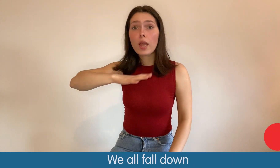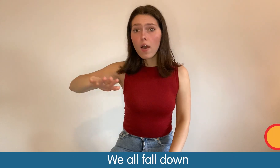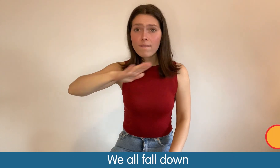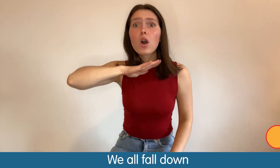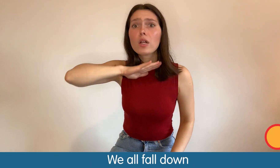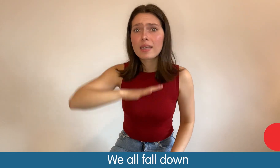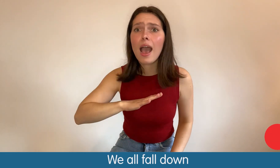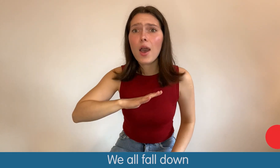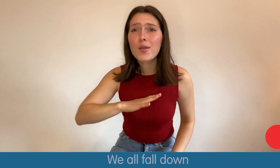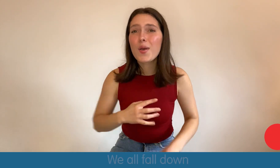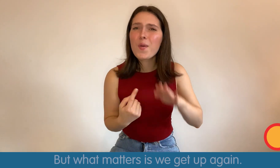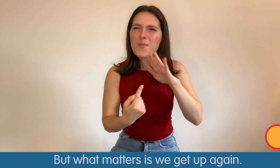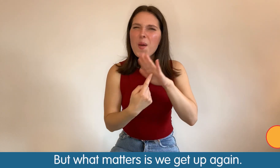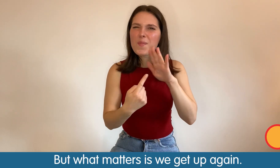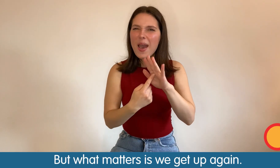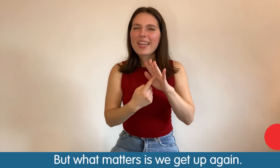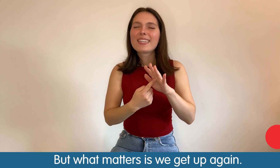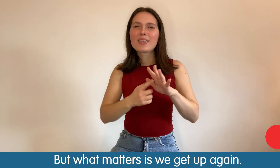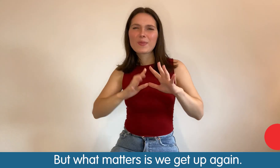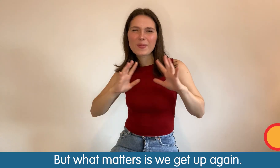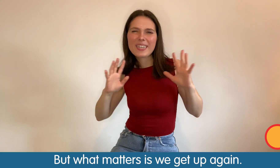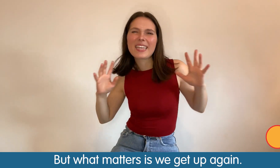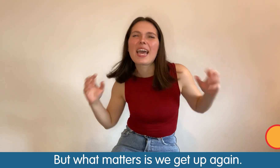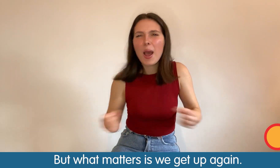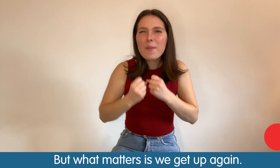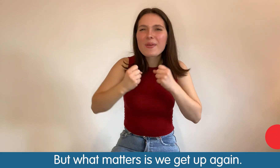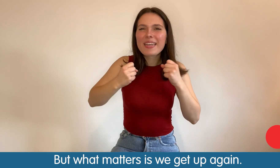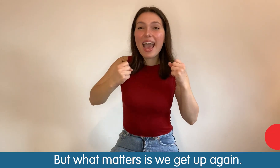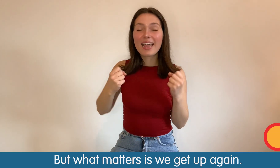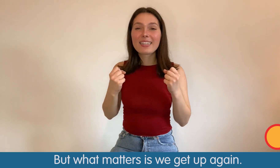all fall down, but what matters is we get up again.